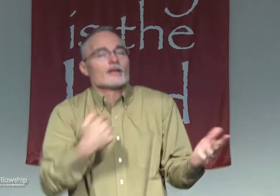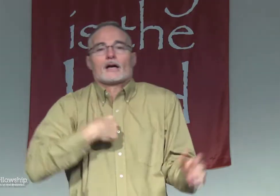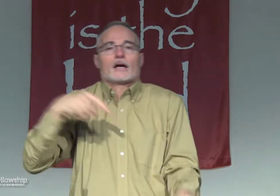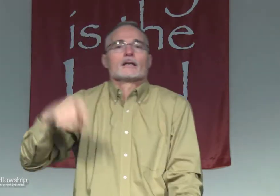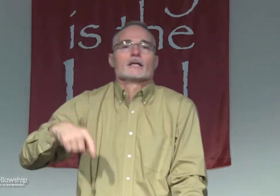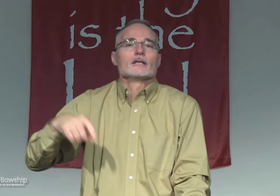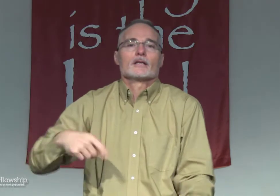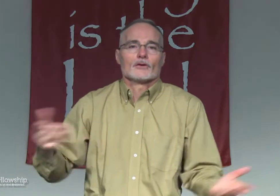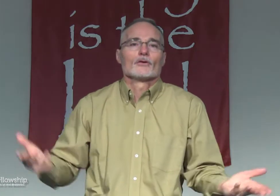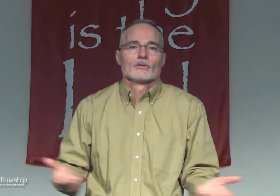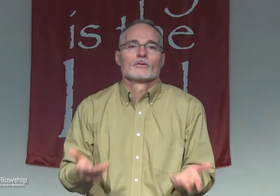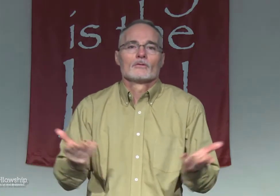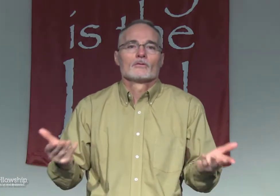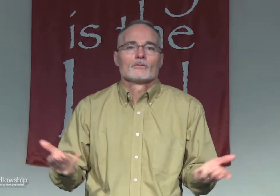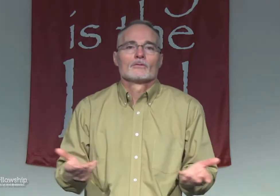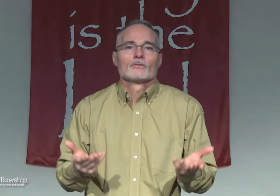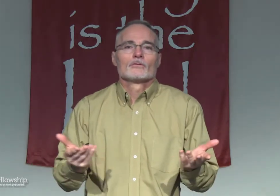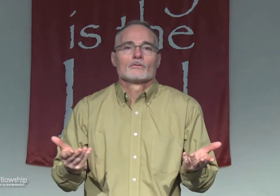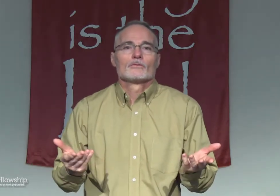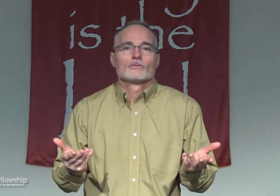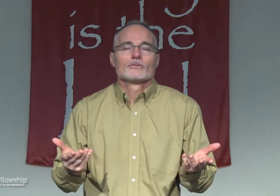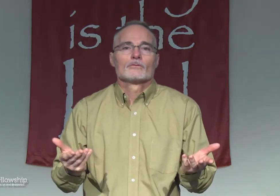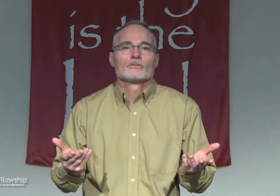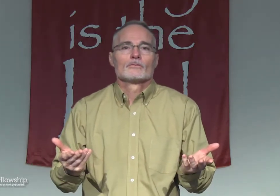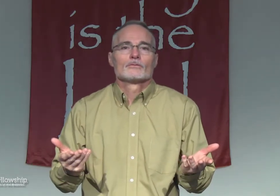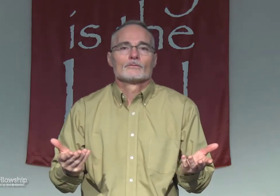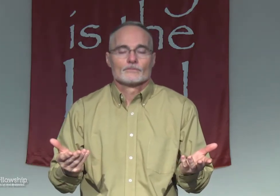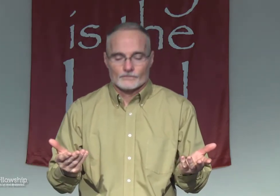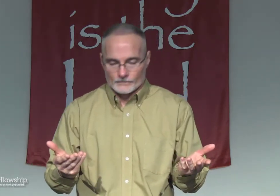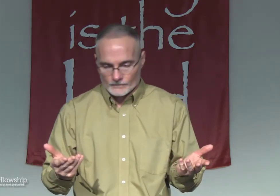you have given me everything that I need here.